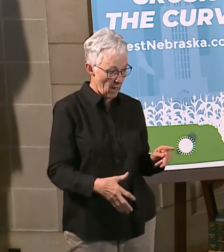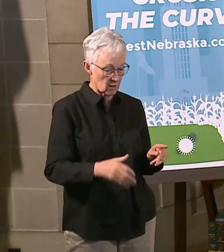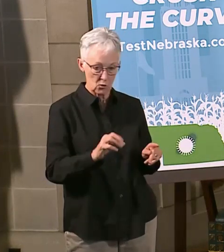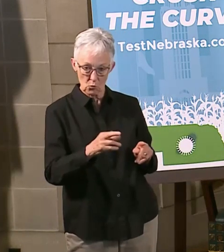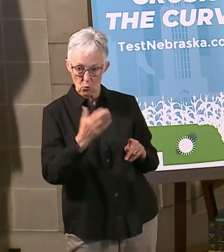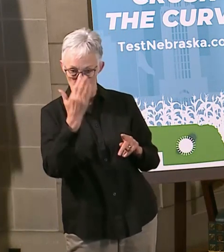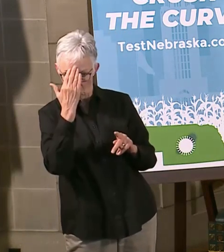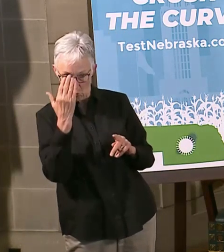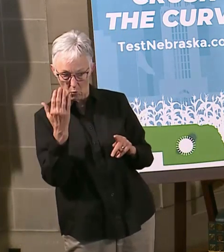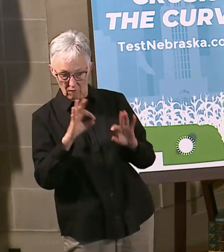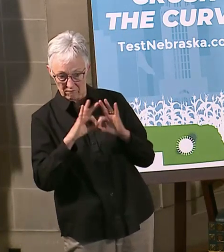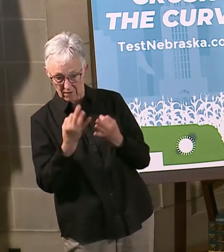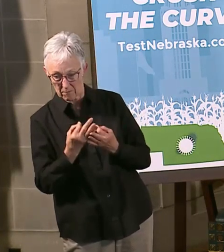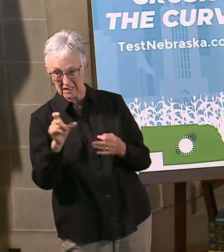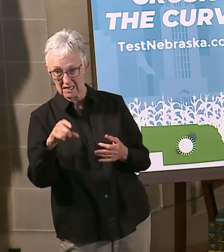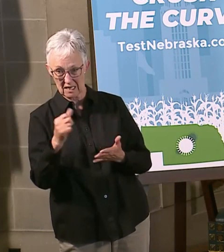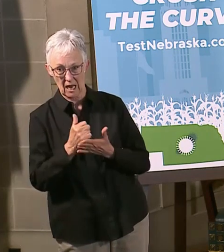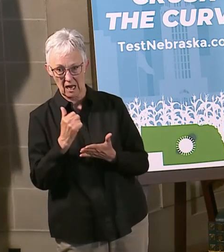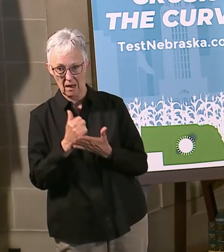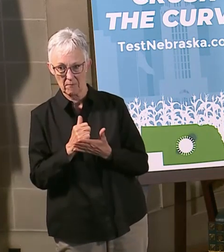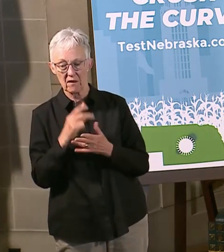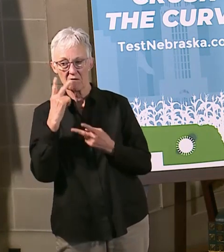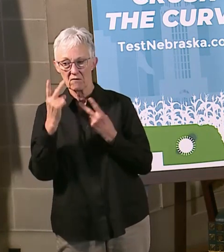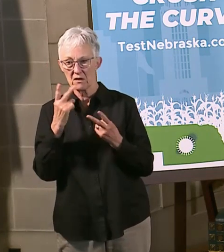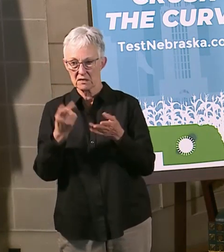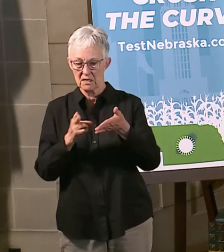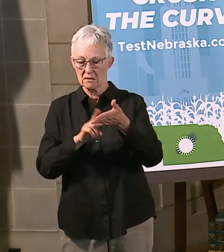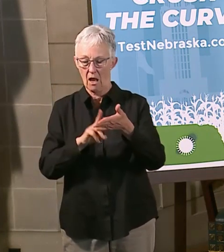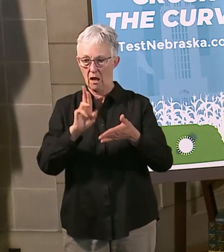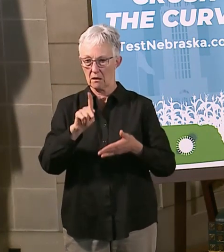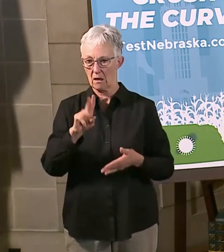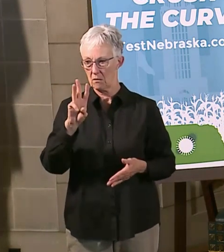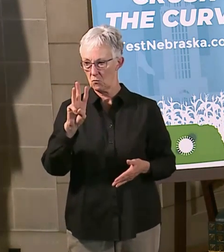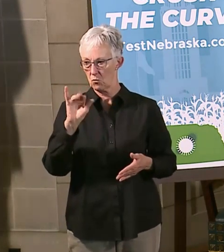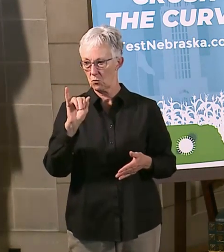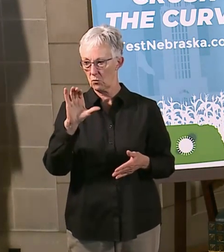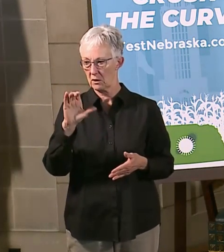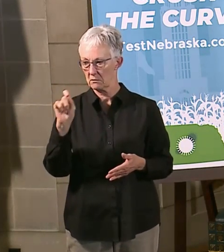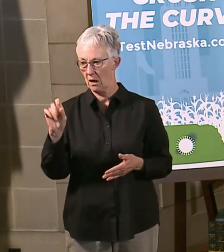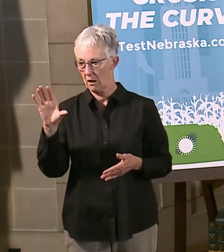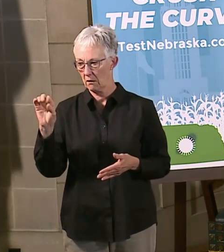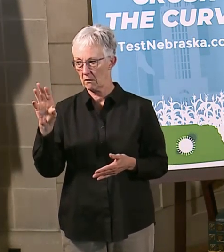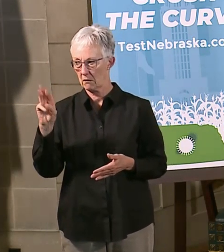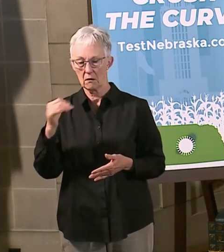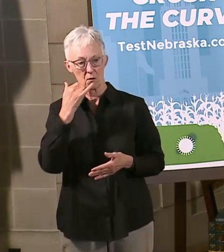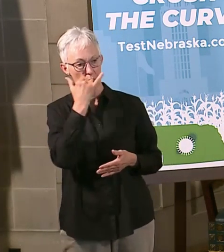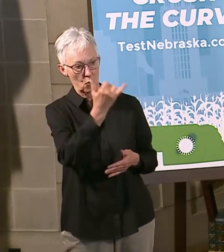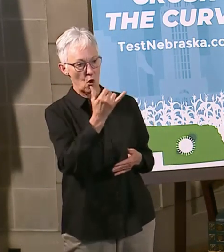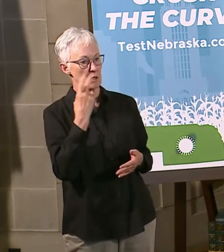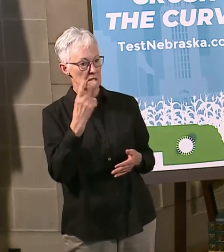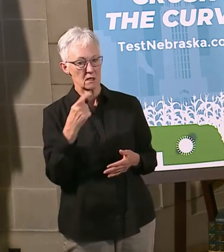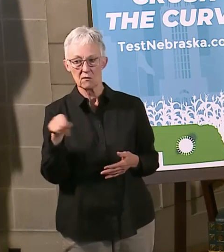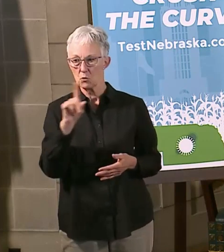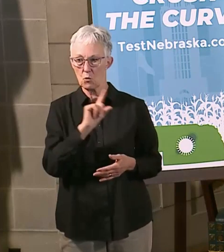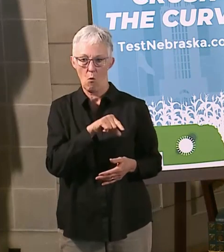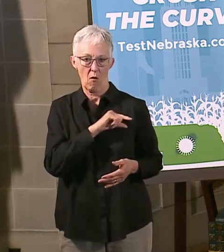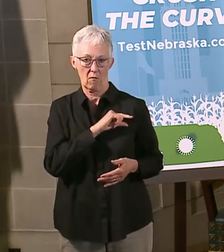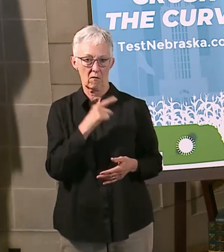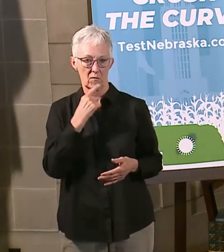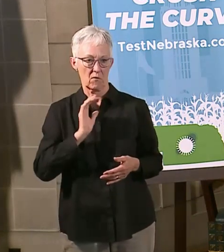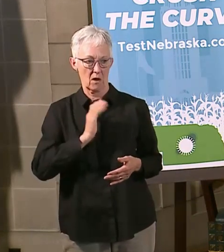under 5 years old, visit signupwic.com and call to see if you qualify for the WIC program. Thank you.